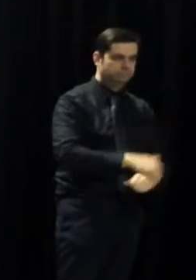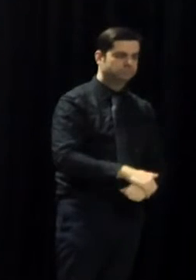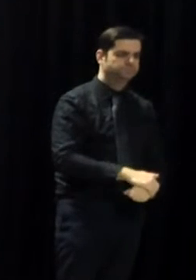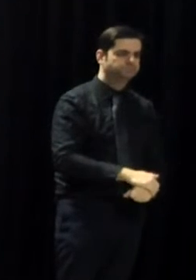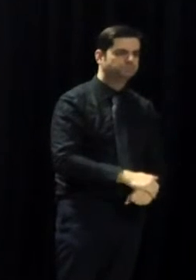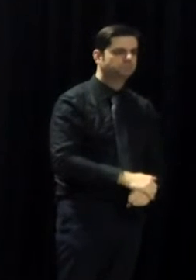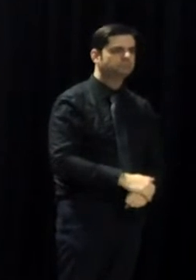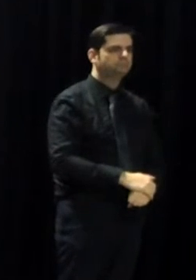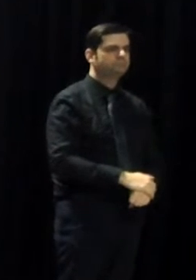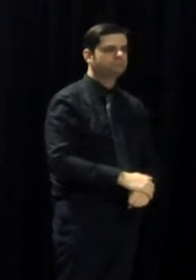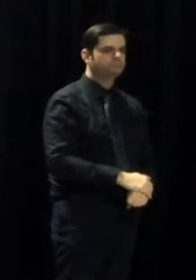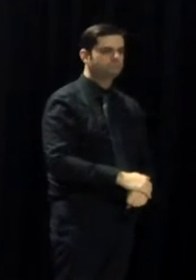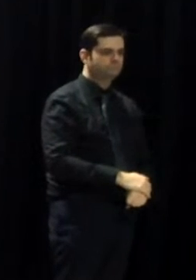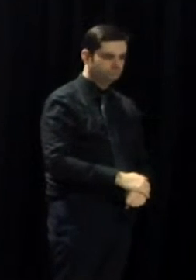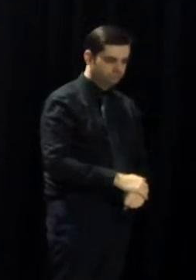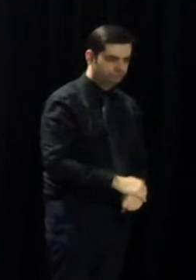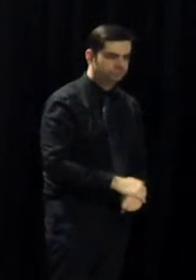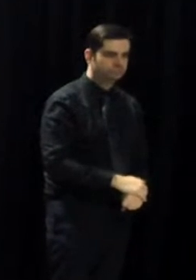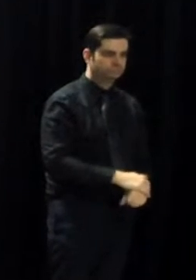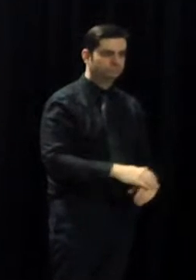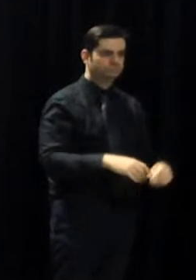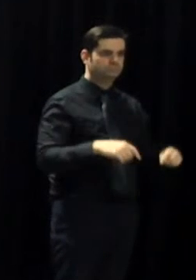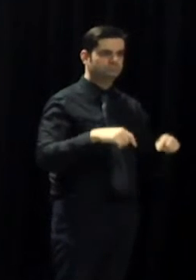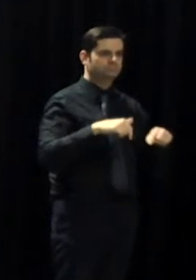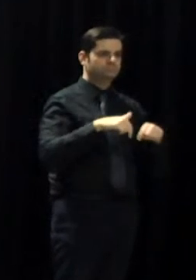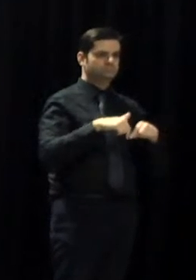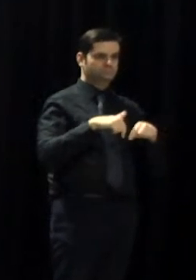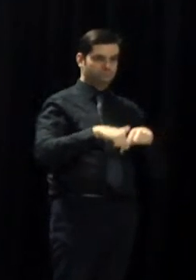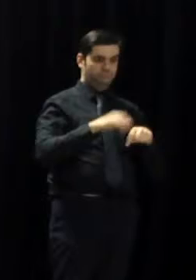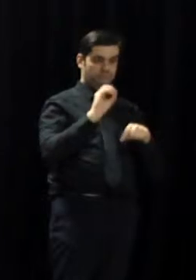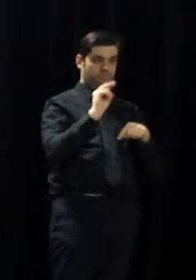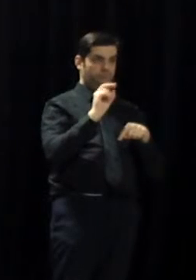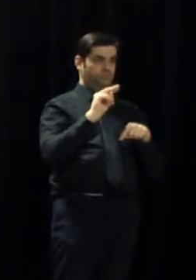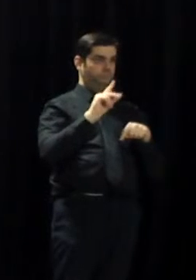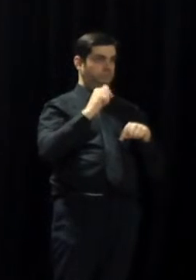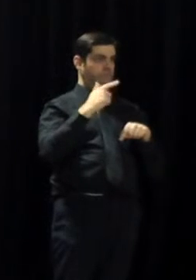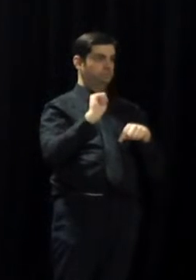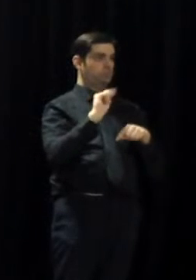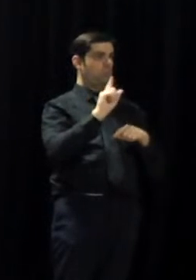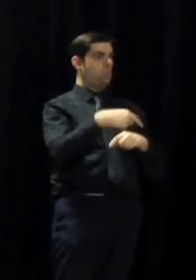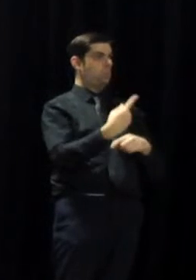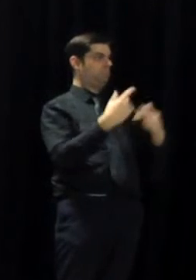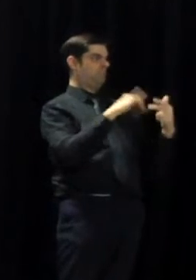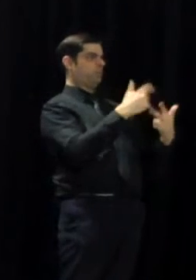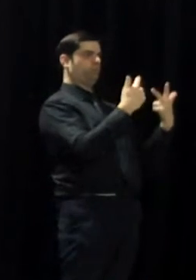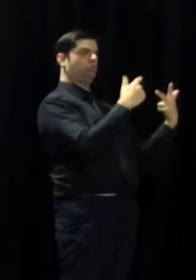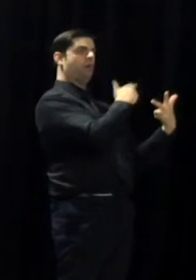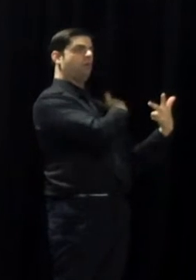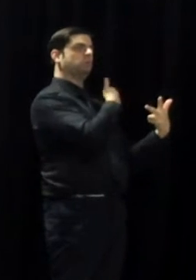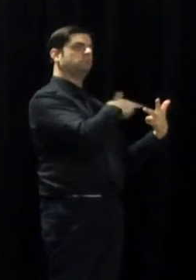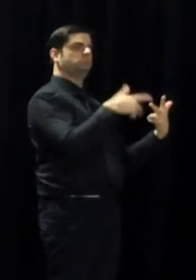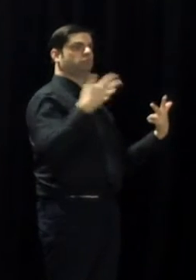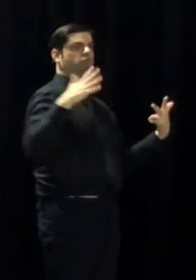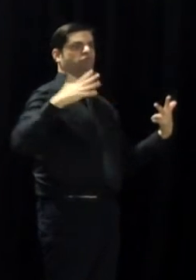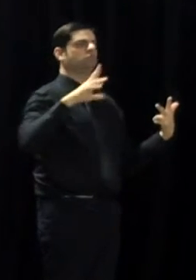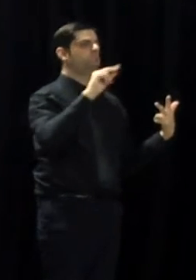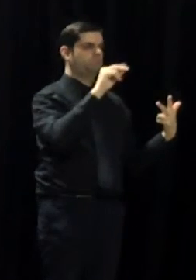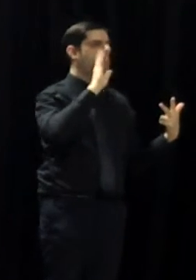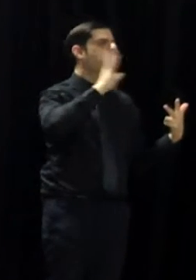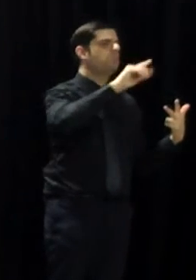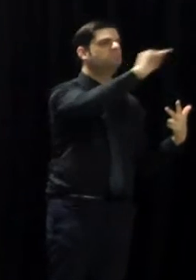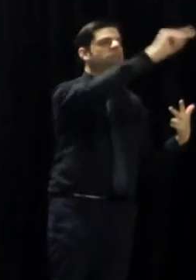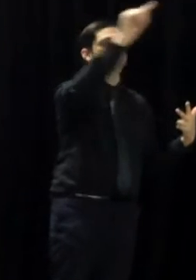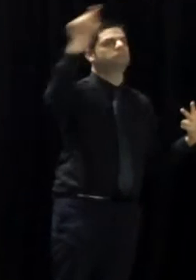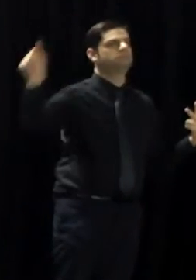Cortland will have received vaccinations. And then you get into the real, once everybody